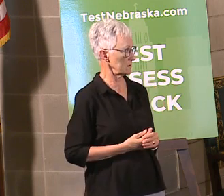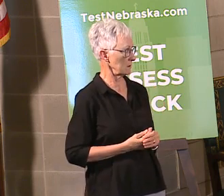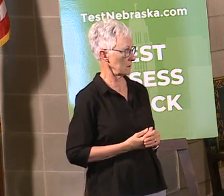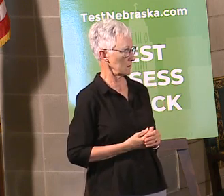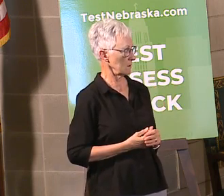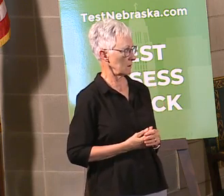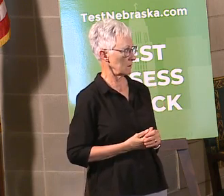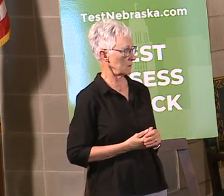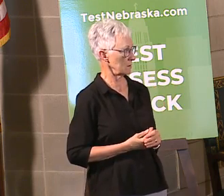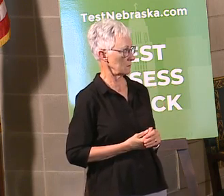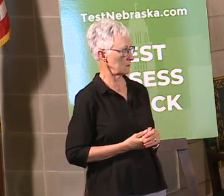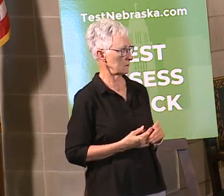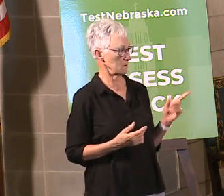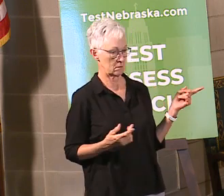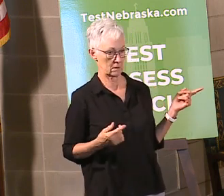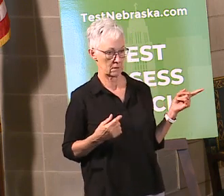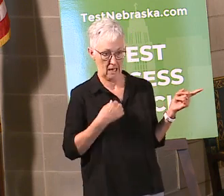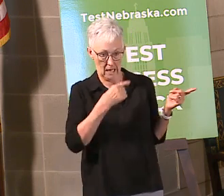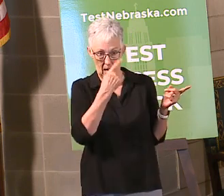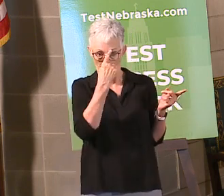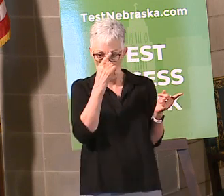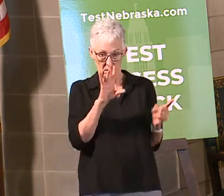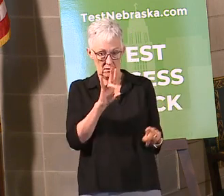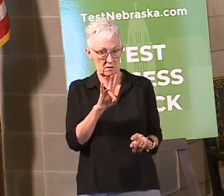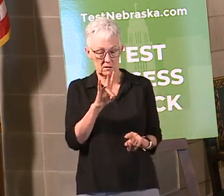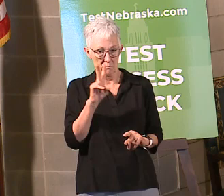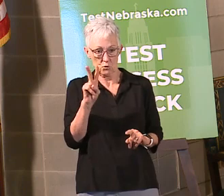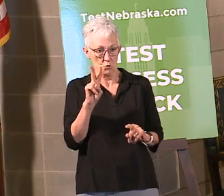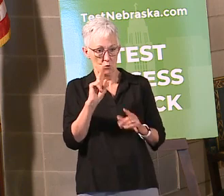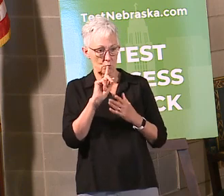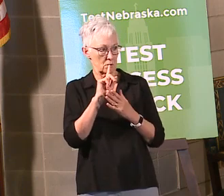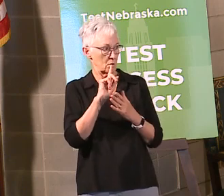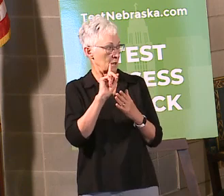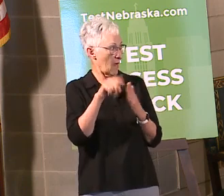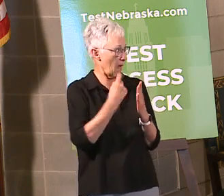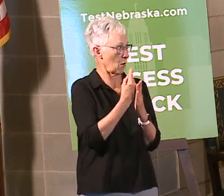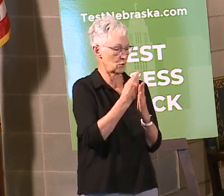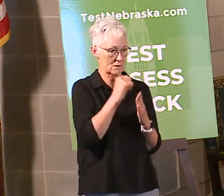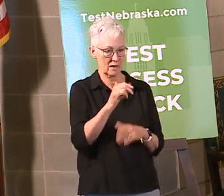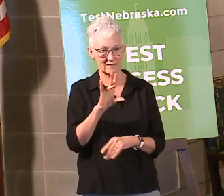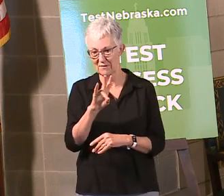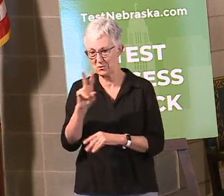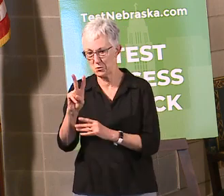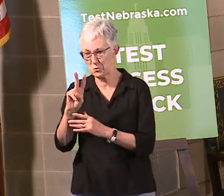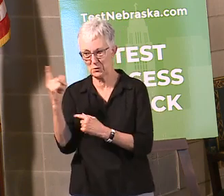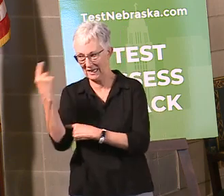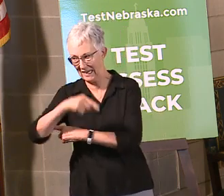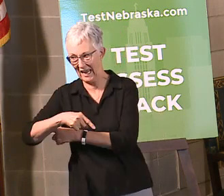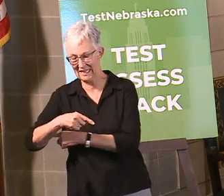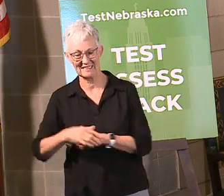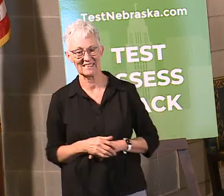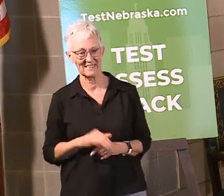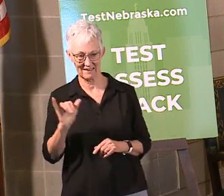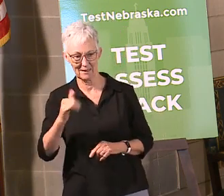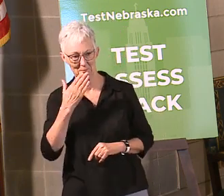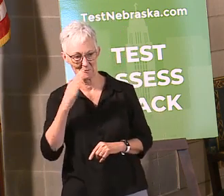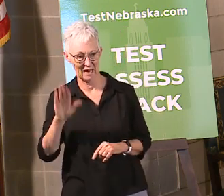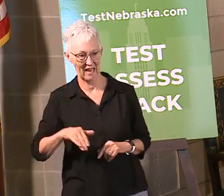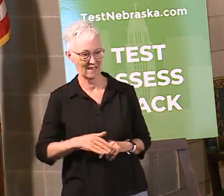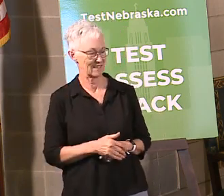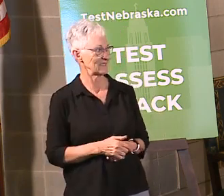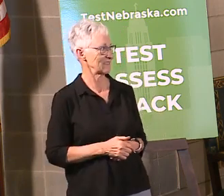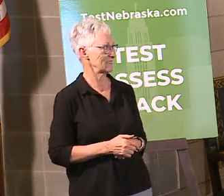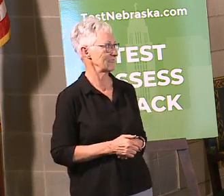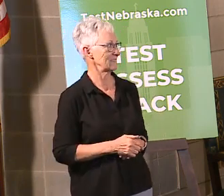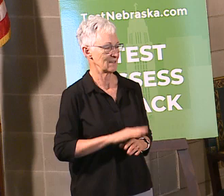hours is? Yeah, I think we're shooting for turning it around in 72 days, or 72 hours, just not 72 days. That would be bad. Because again, the